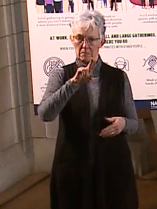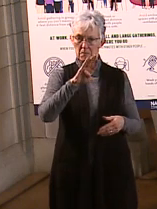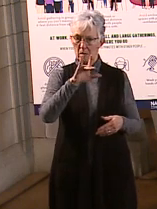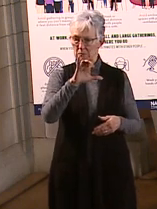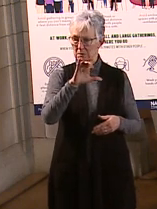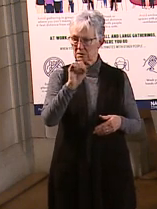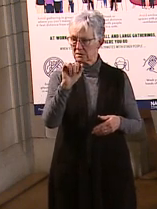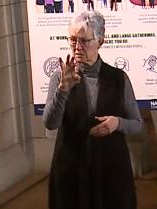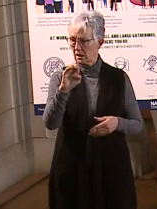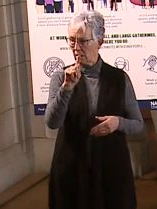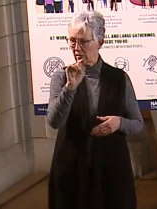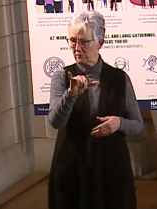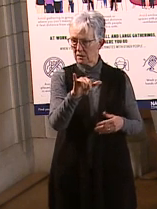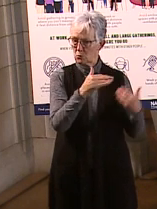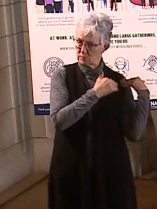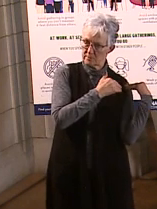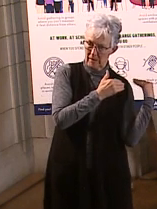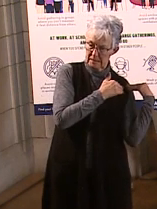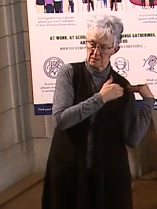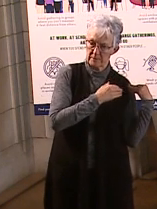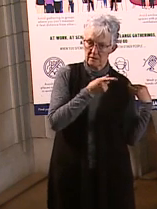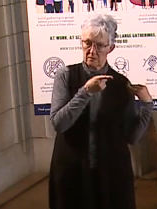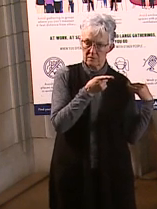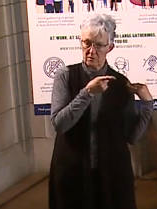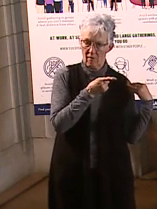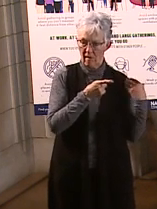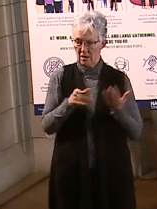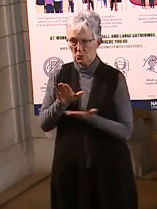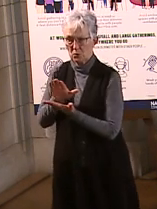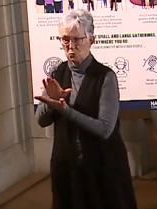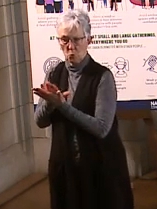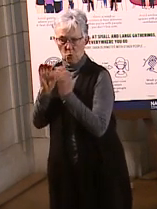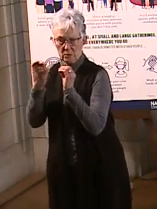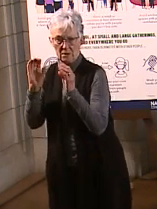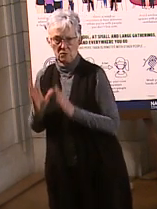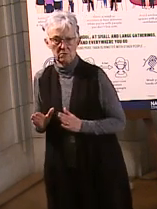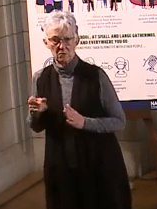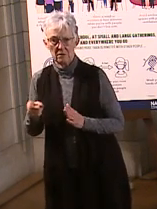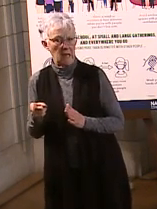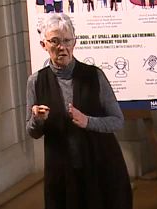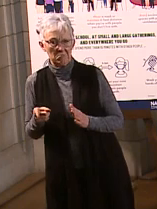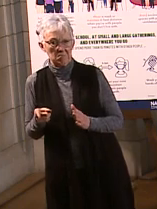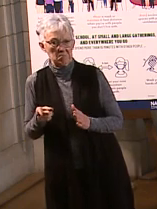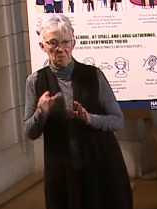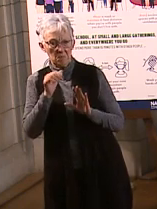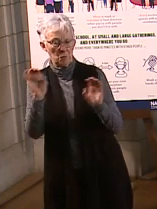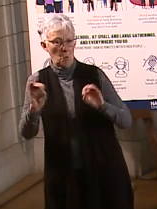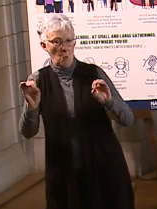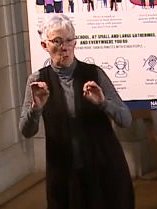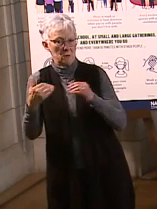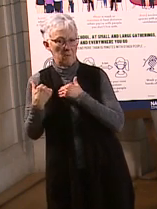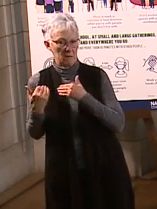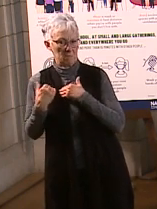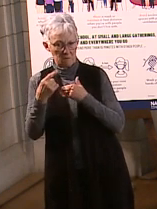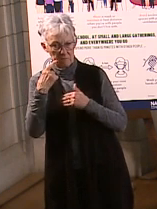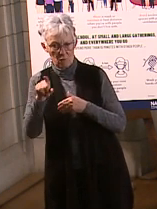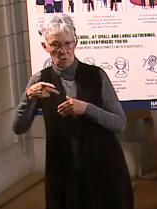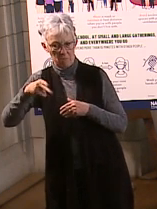that because it revolves around public safety for that 10% that is not in the age 65-year-olds or